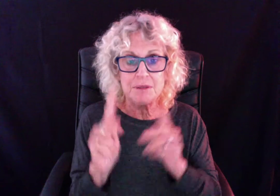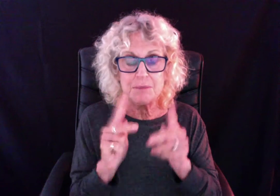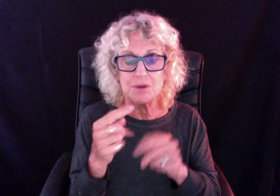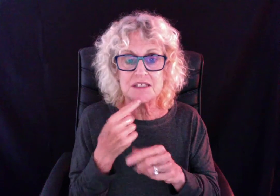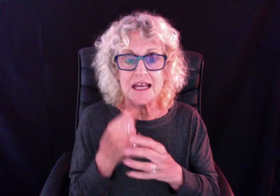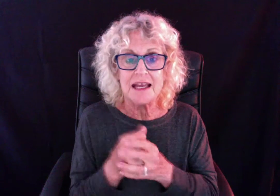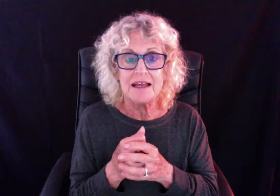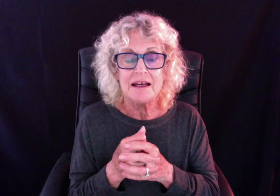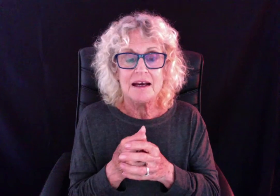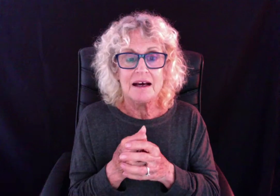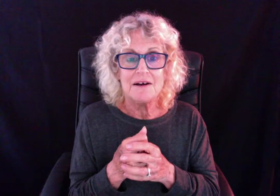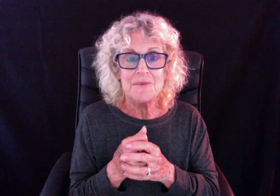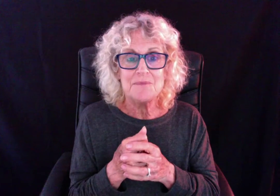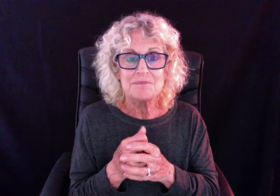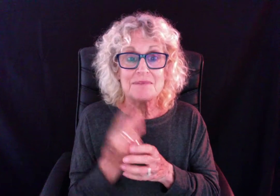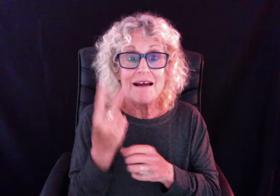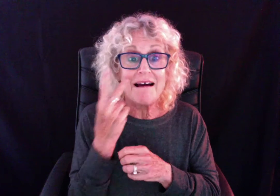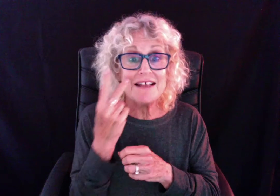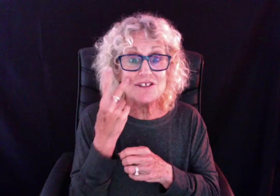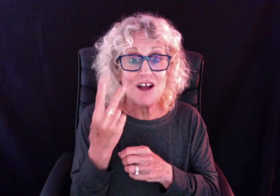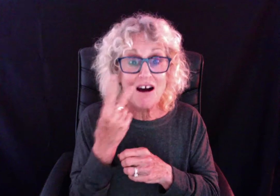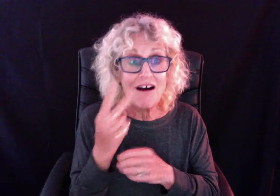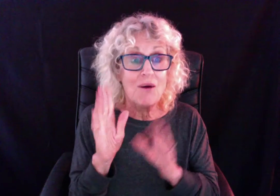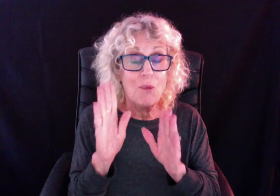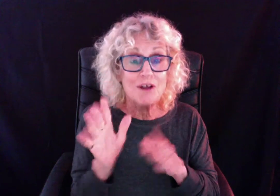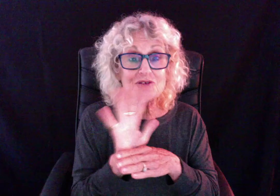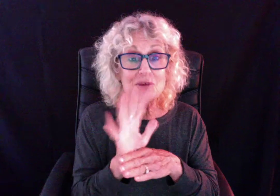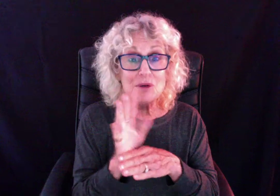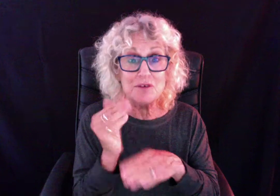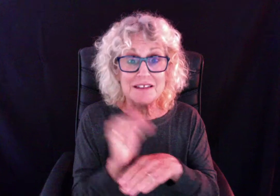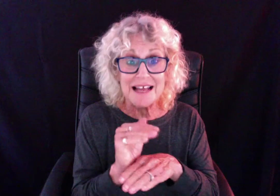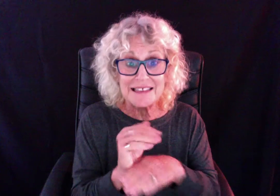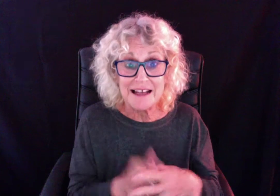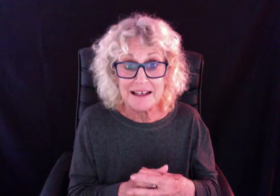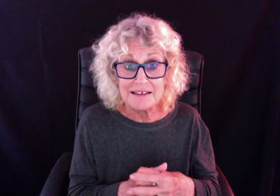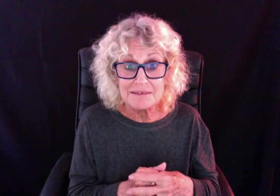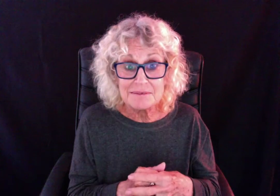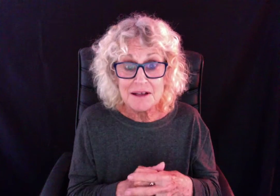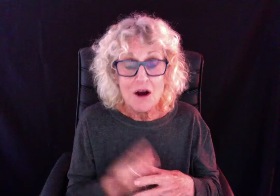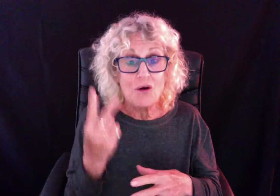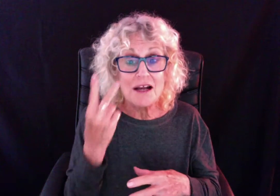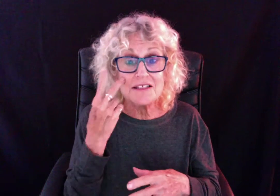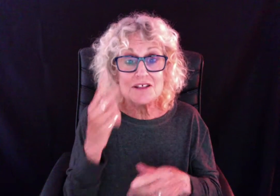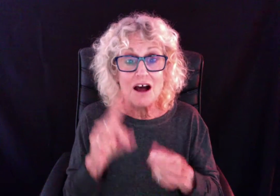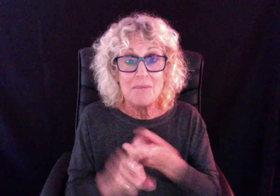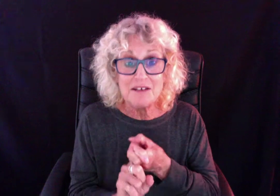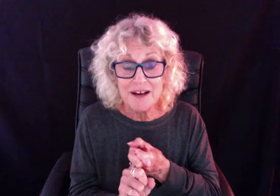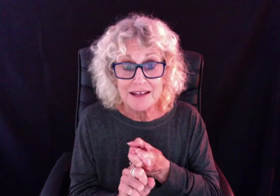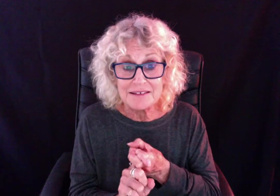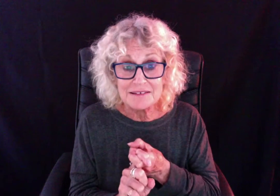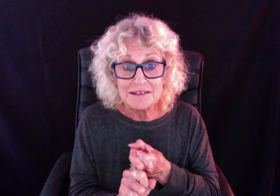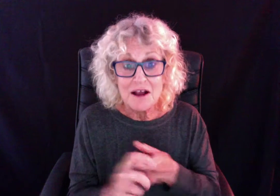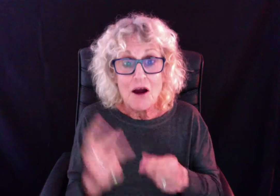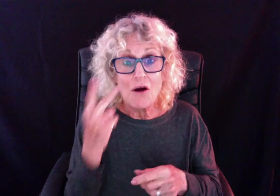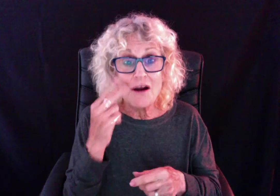people say, I saw a wonderful movie last night. Or I saw my friend, or I